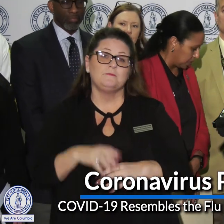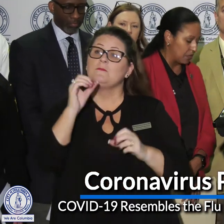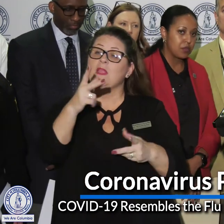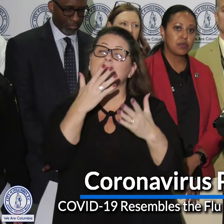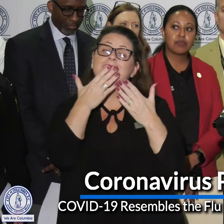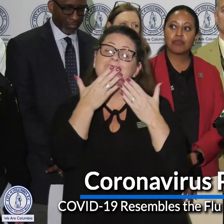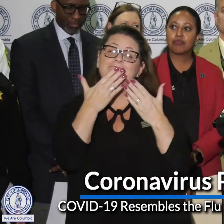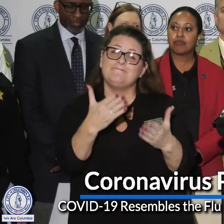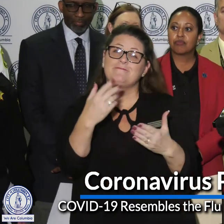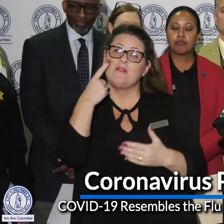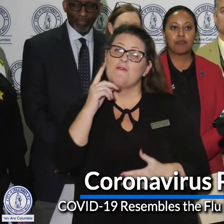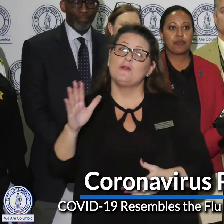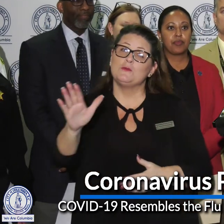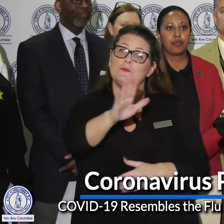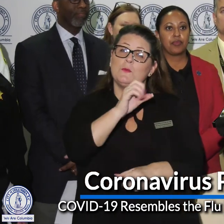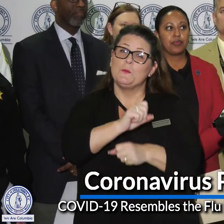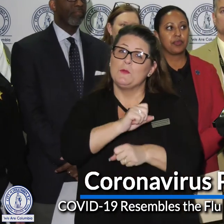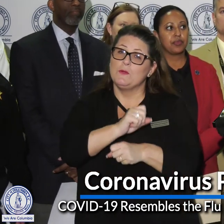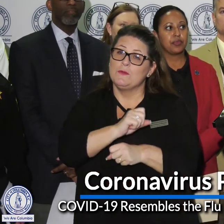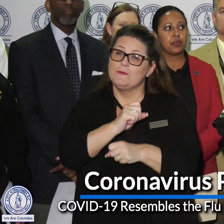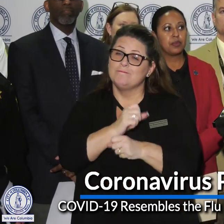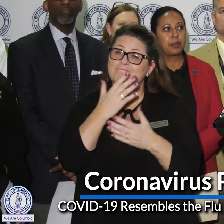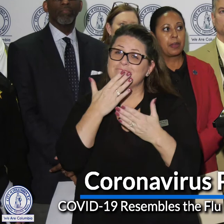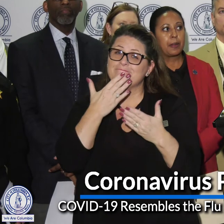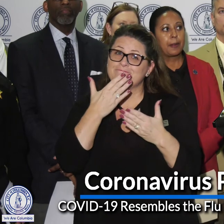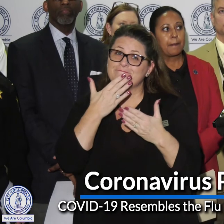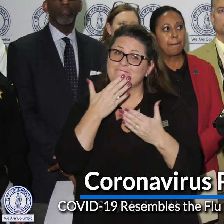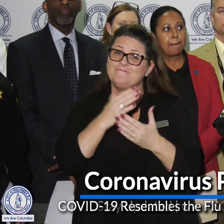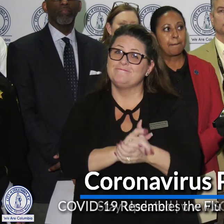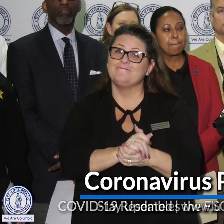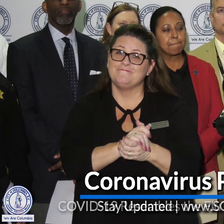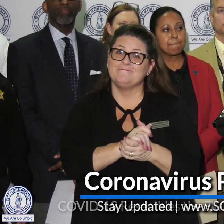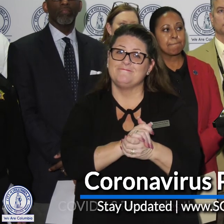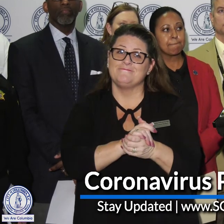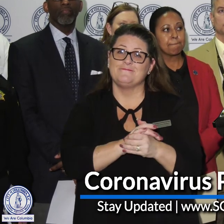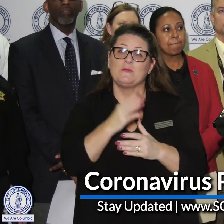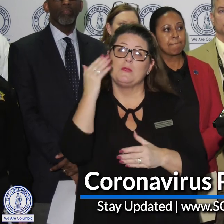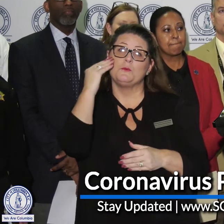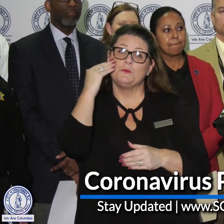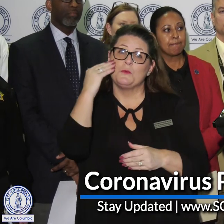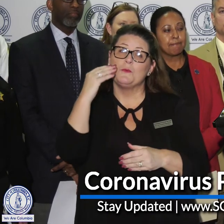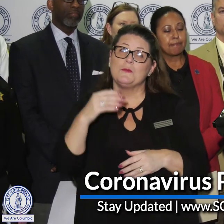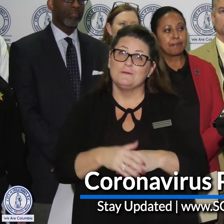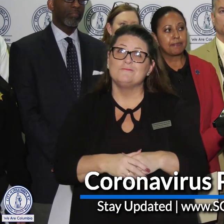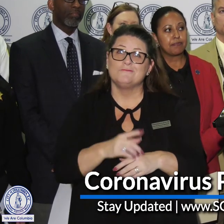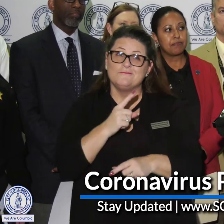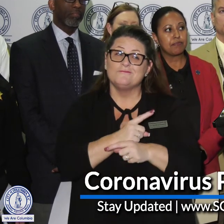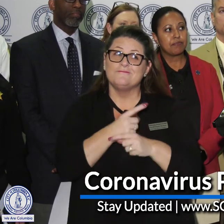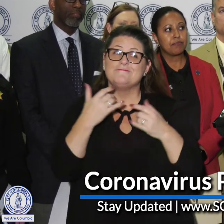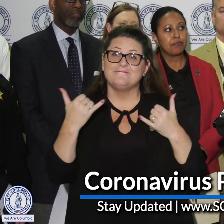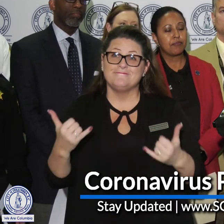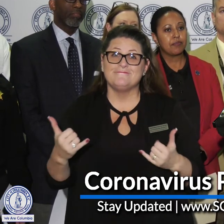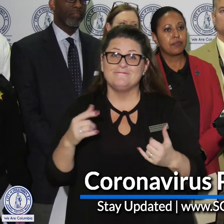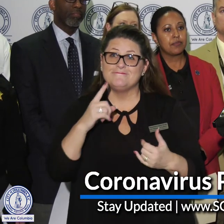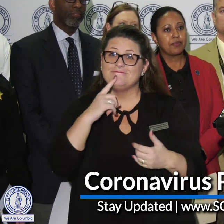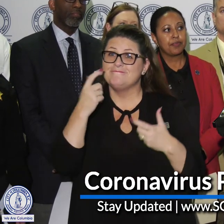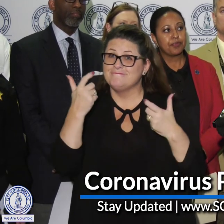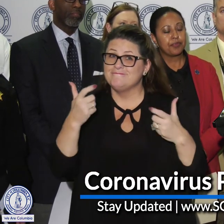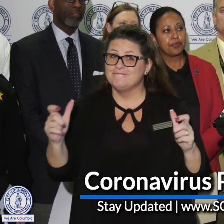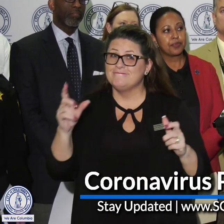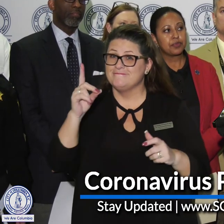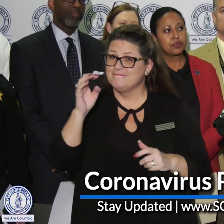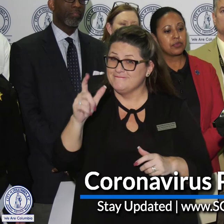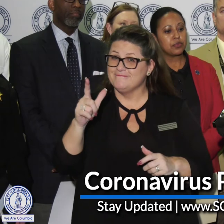Thank you for what you do. We know that obviously this is probably the major, if not one of the major issues of